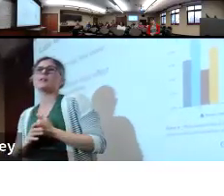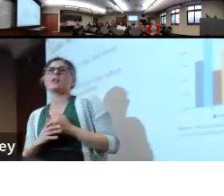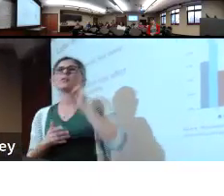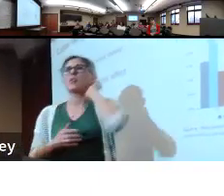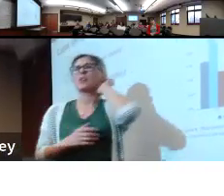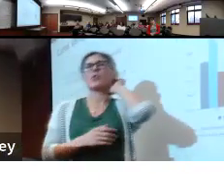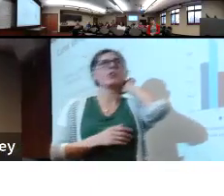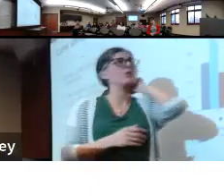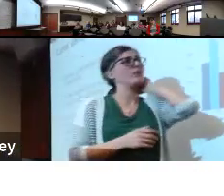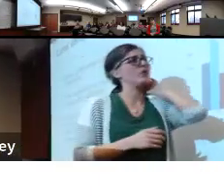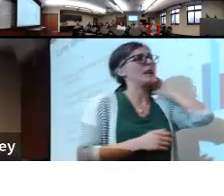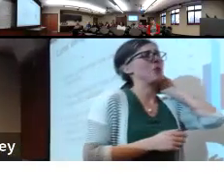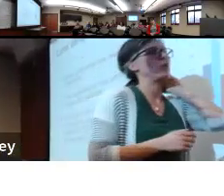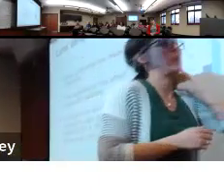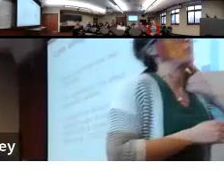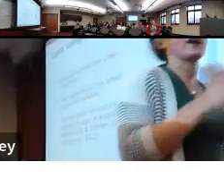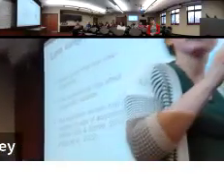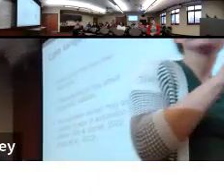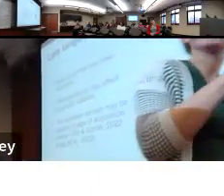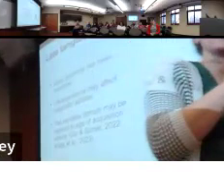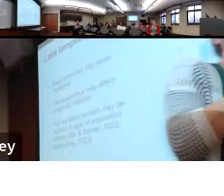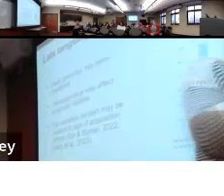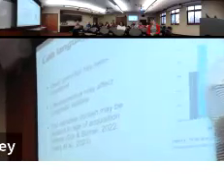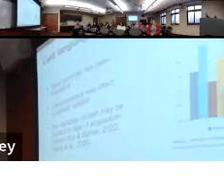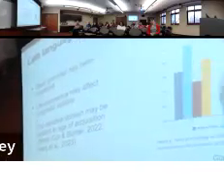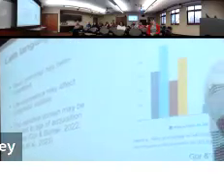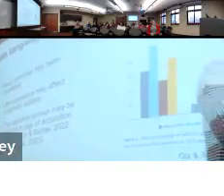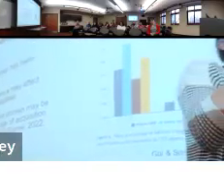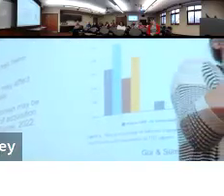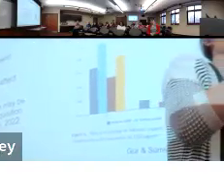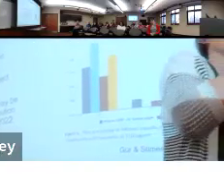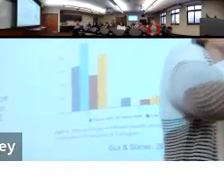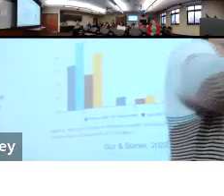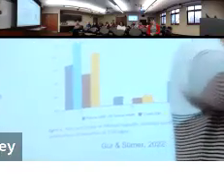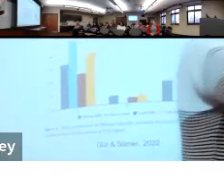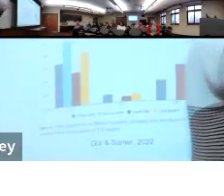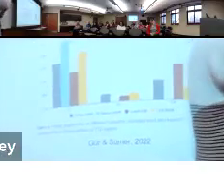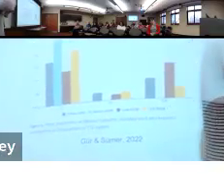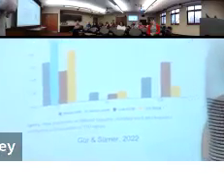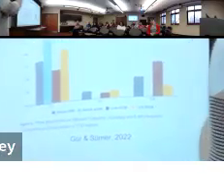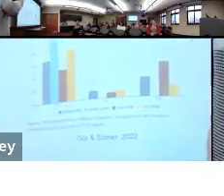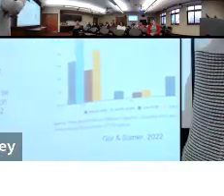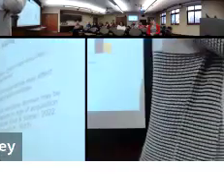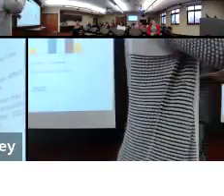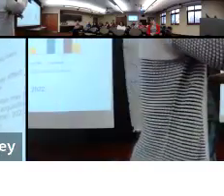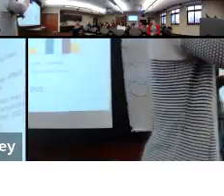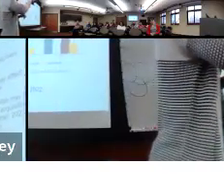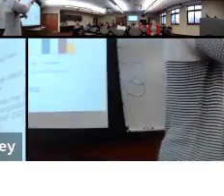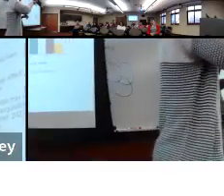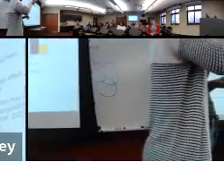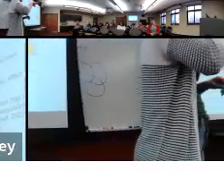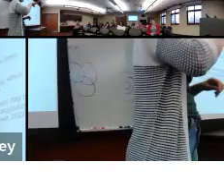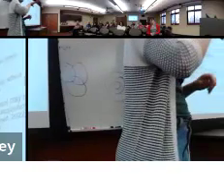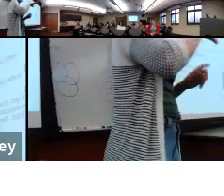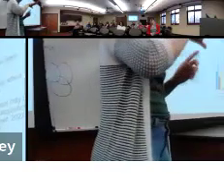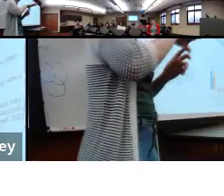late, let's say you started learning your first language when you were 8, and we test you 5 years later. You essentially have the language experience of a 5-year-old.